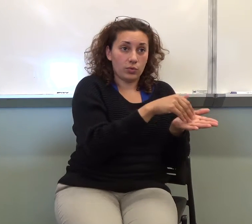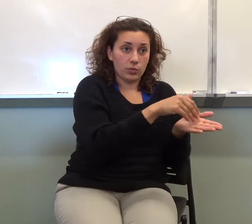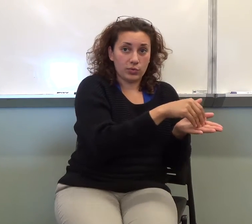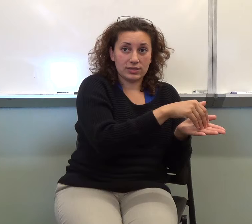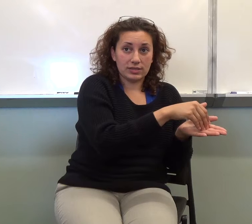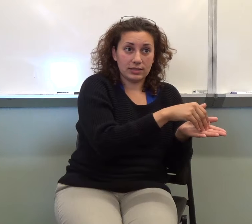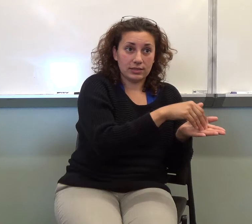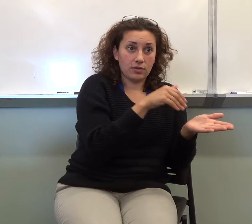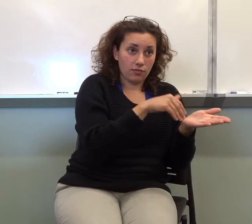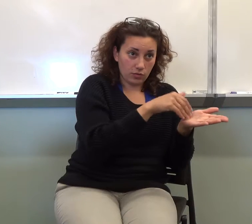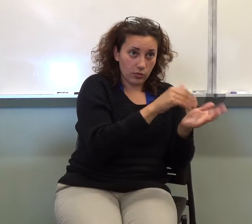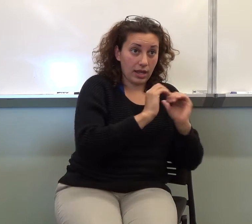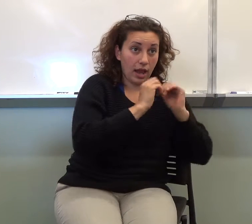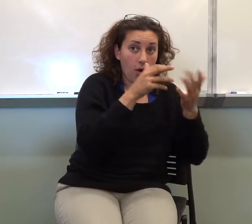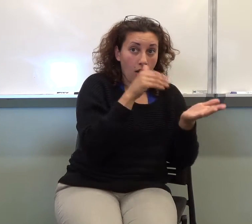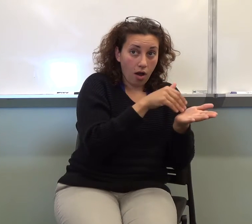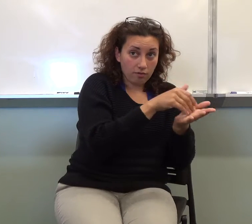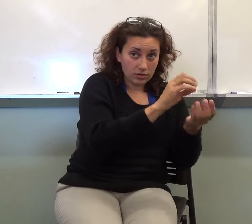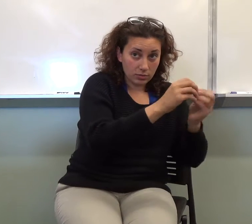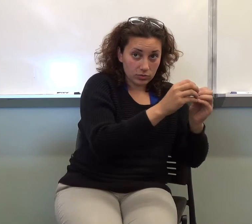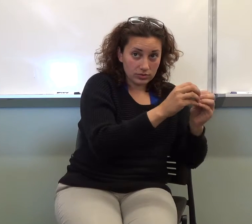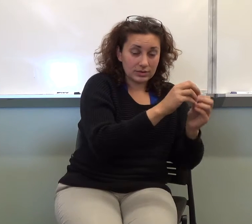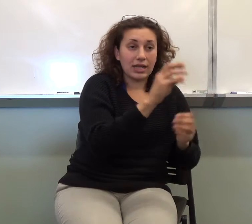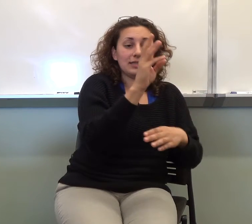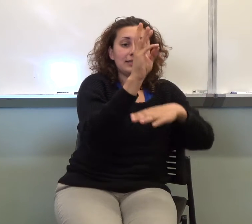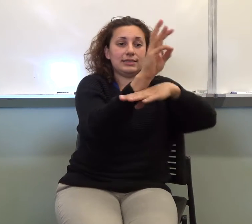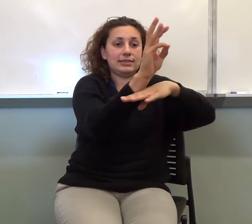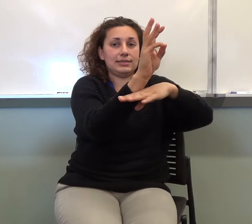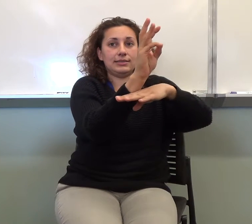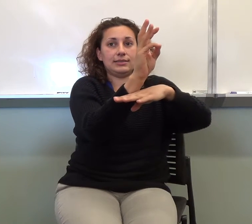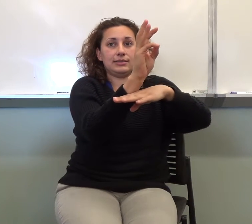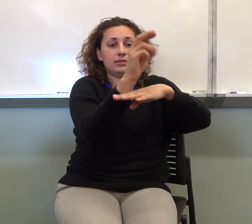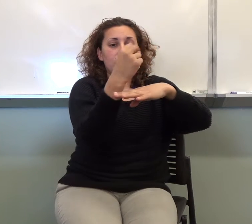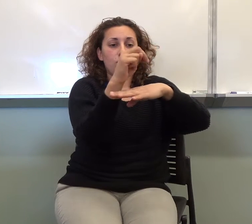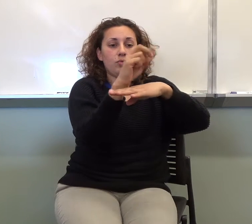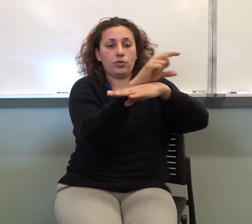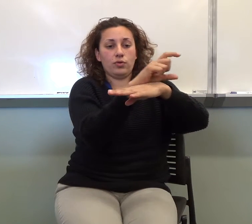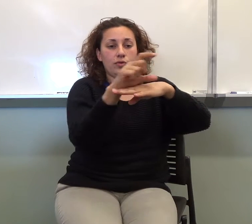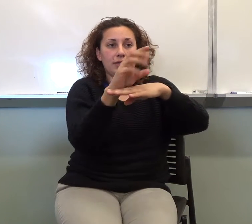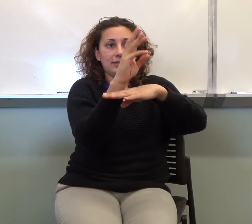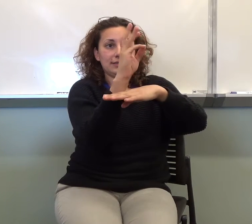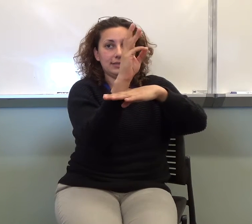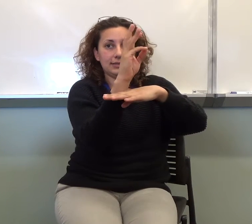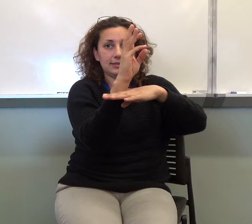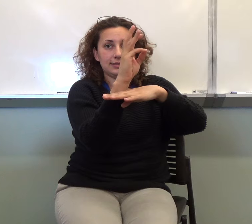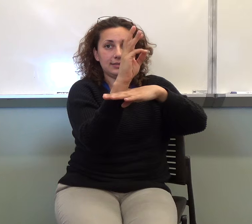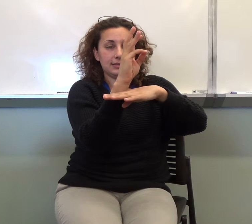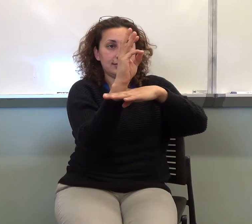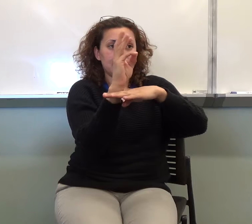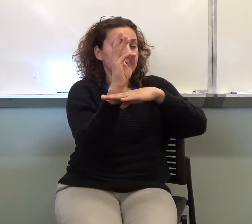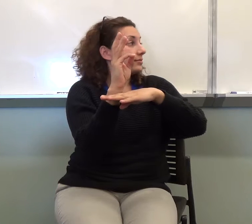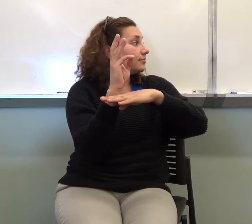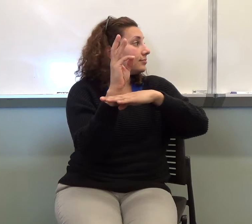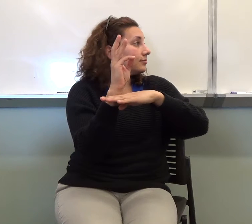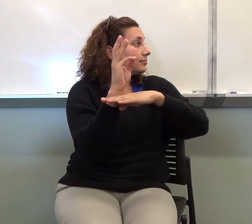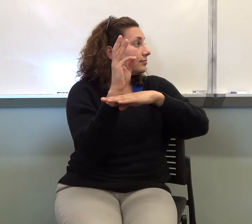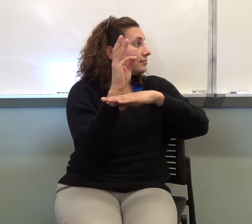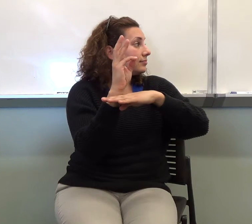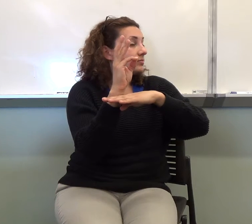6. That goes in the numerator. That's the particular event you're looking at, the 1 time a day people. And the sample